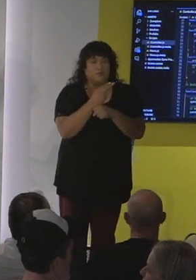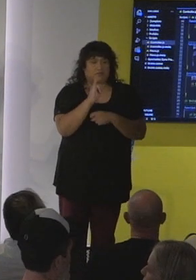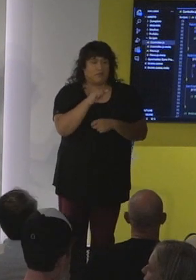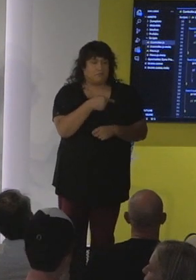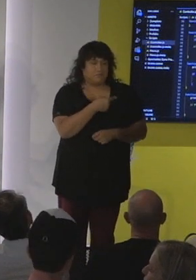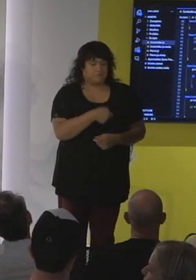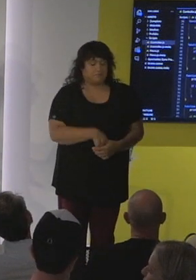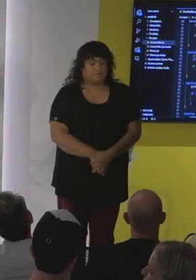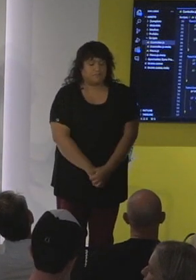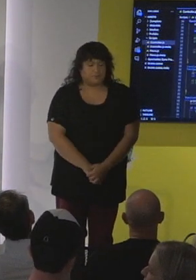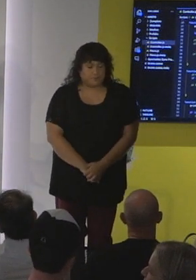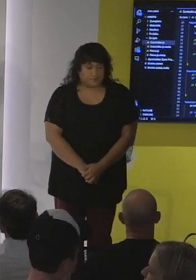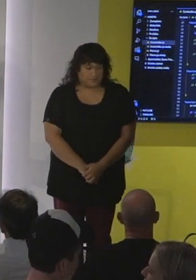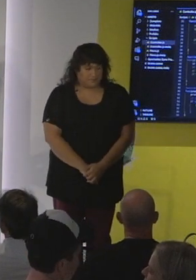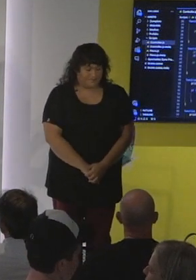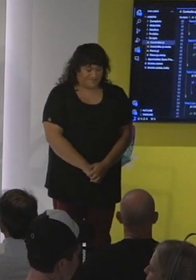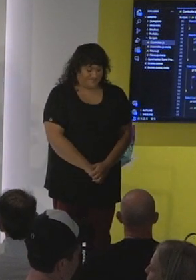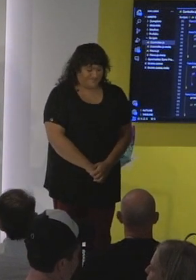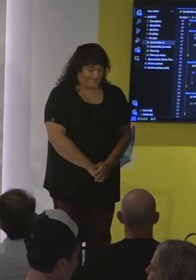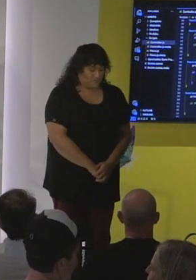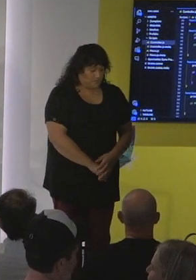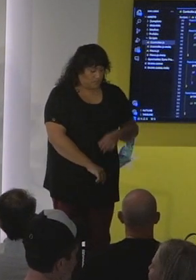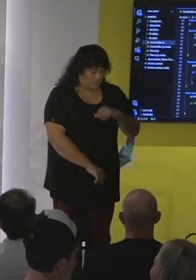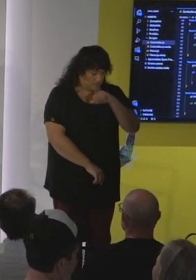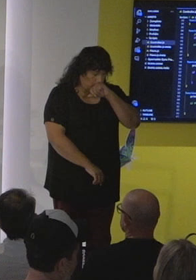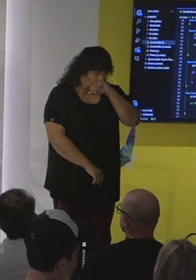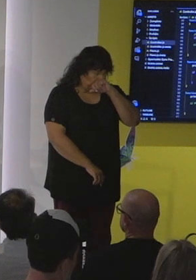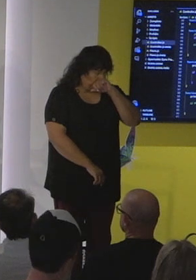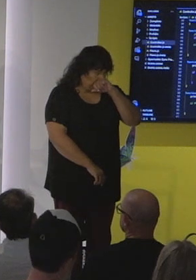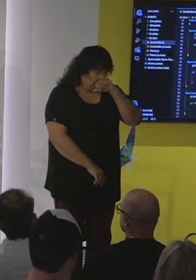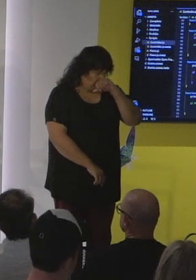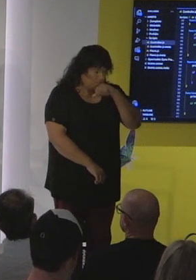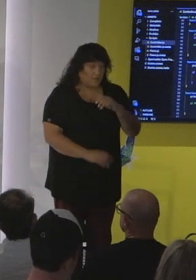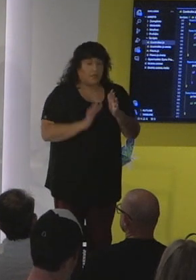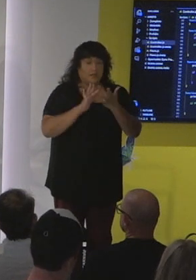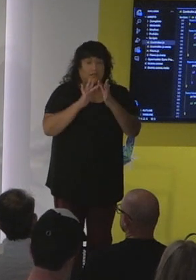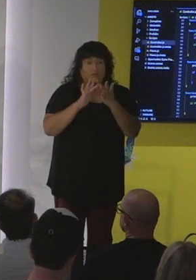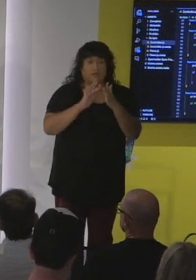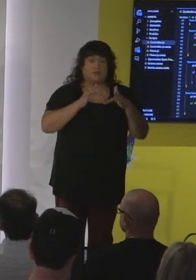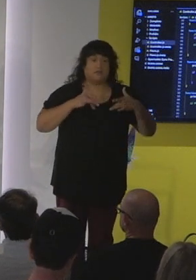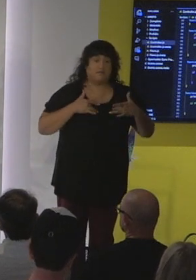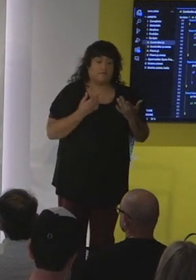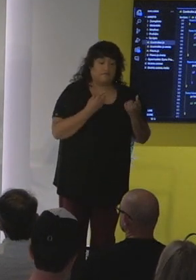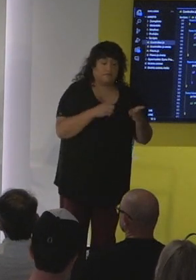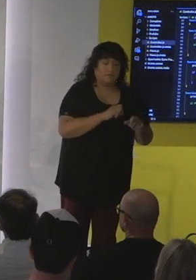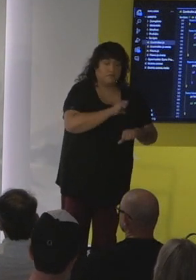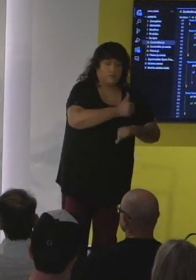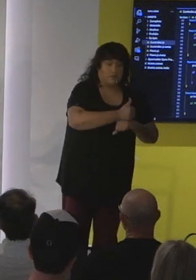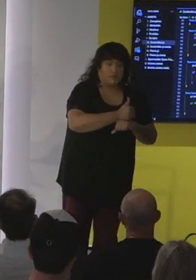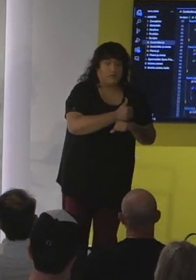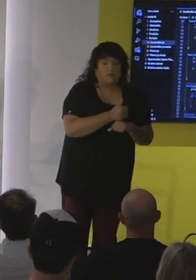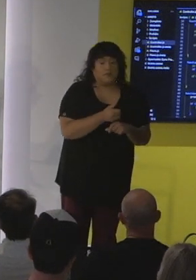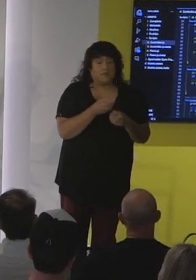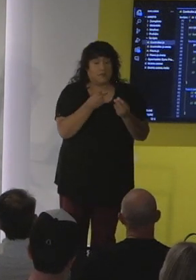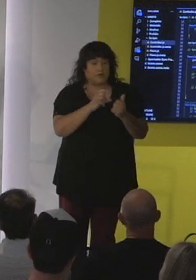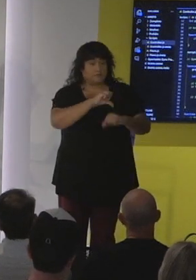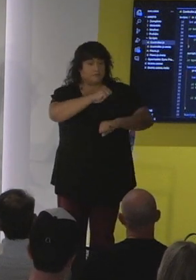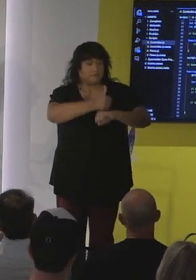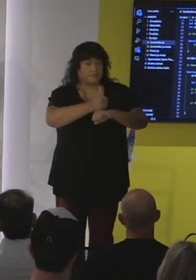APIs. Okay, so we've set up our networked event, we've set up our property, we've made sure that our session controller is